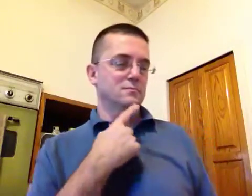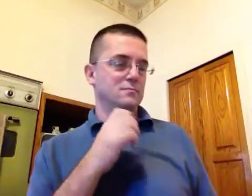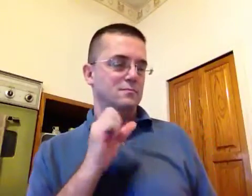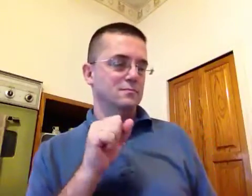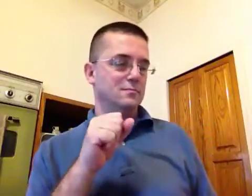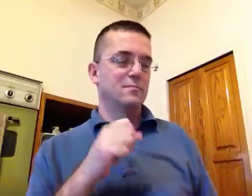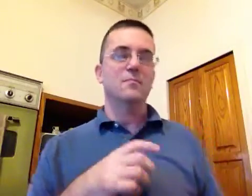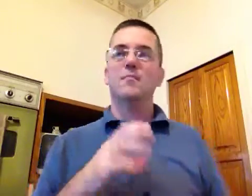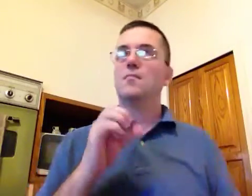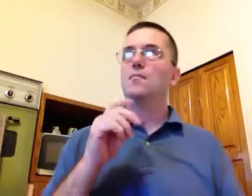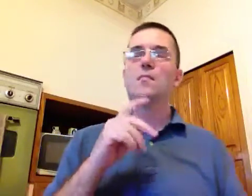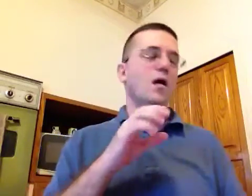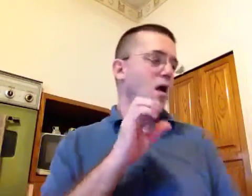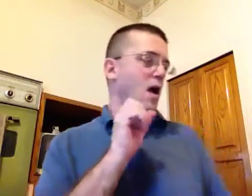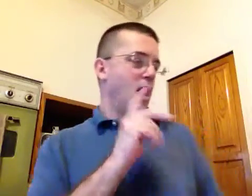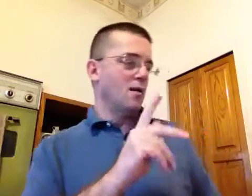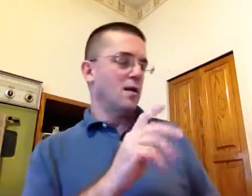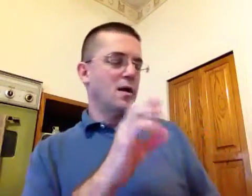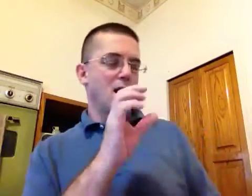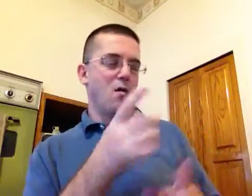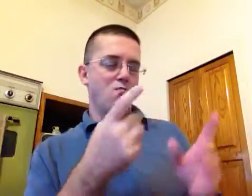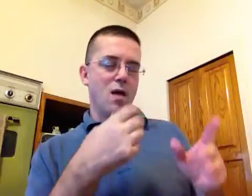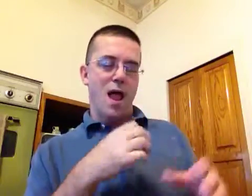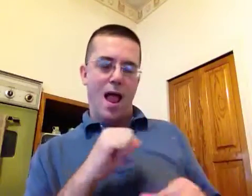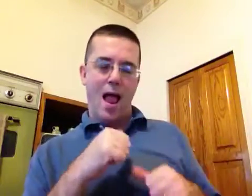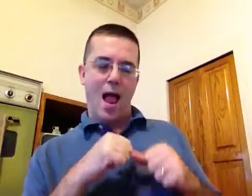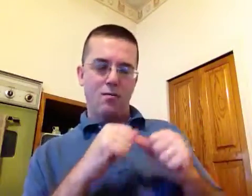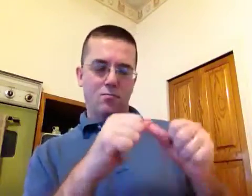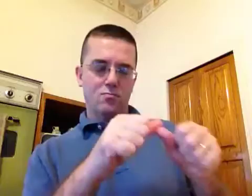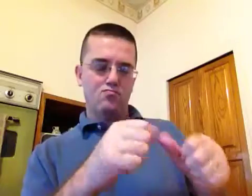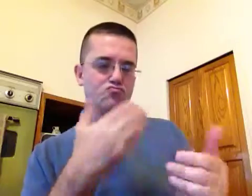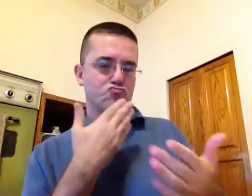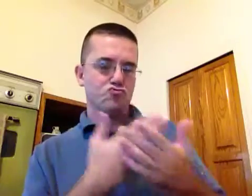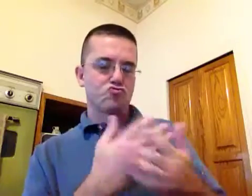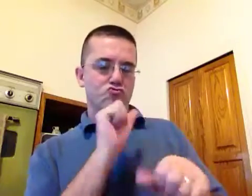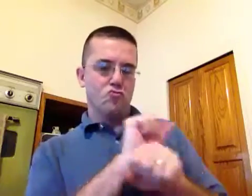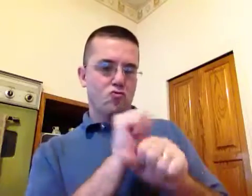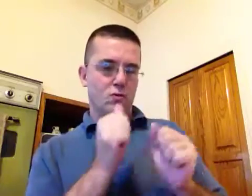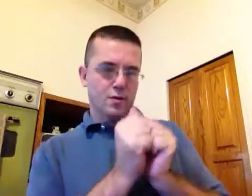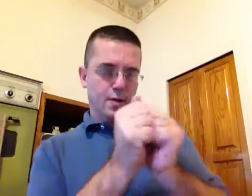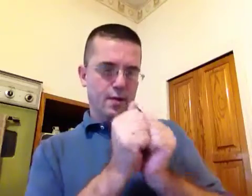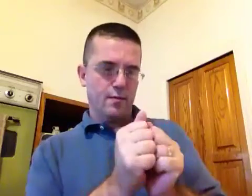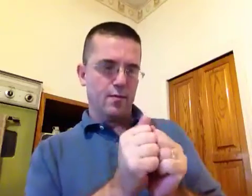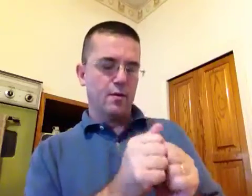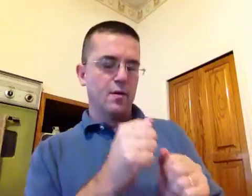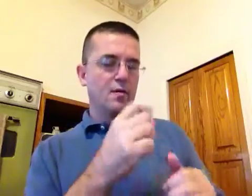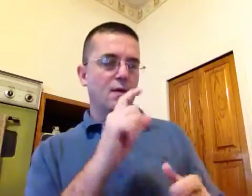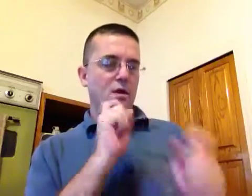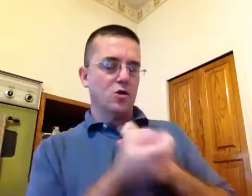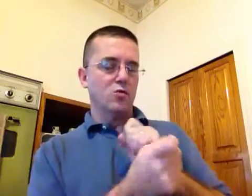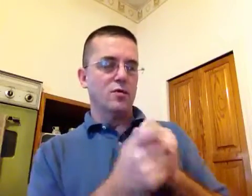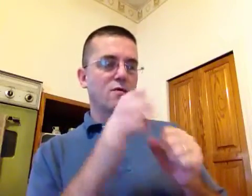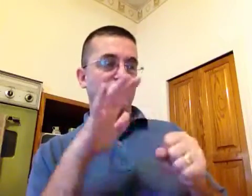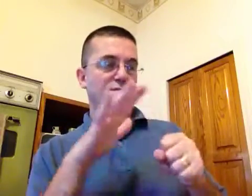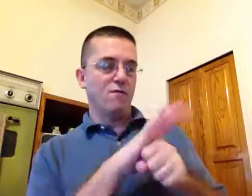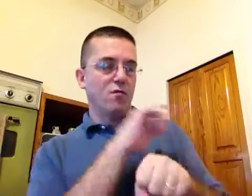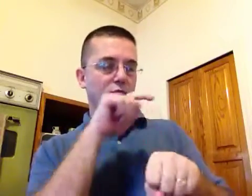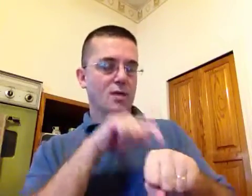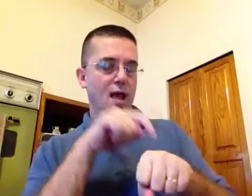How stable is your relationship with this contractor? Really well. They took me from full-time to part-time instead of cutting my contract